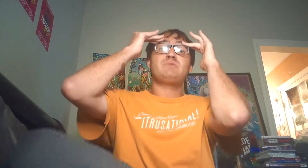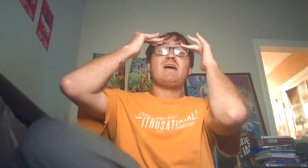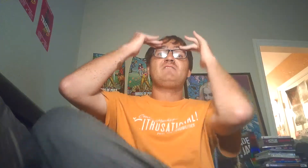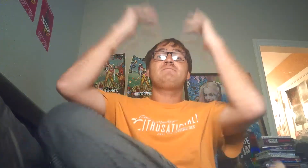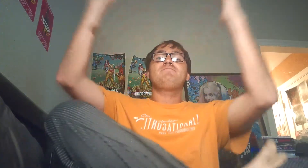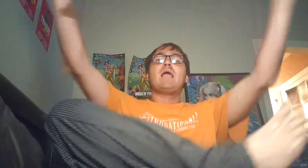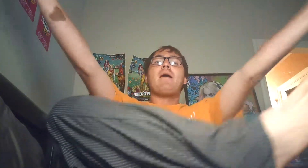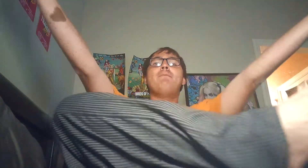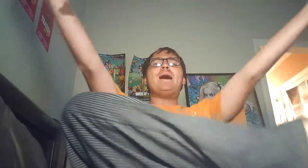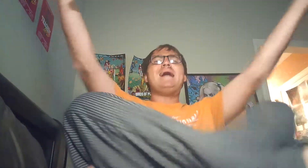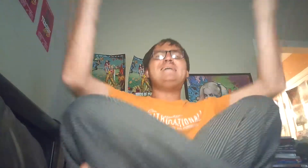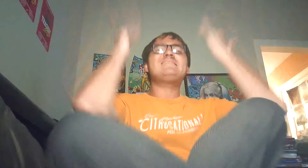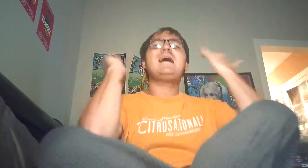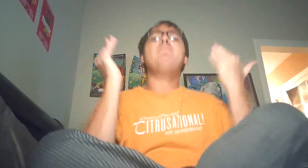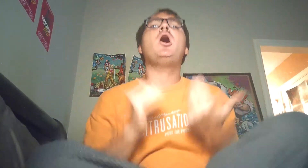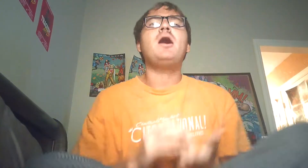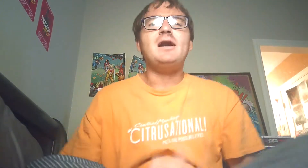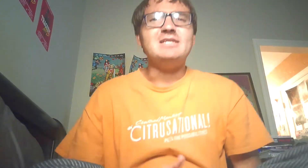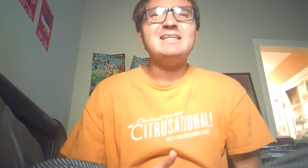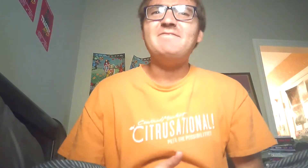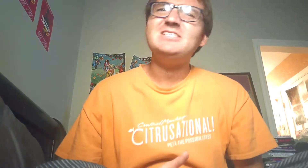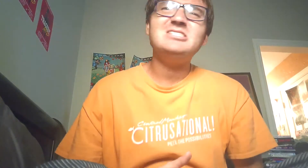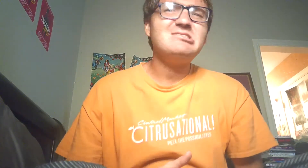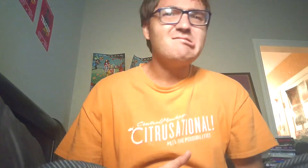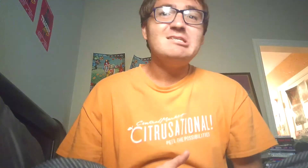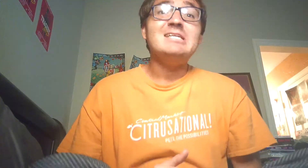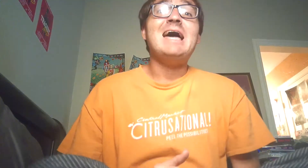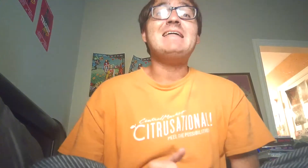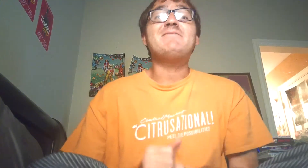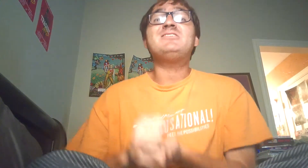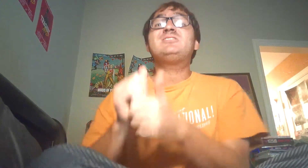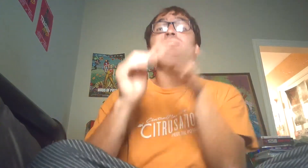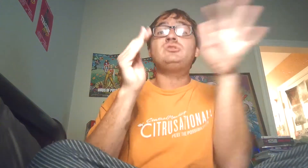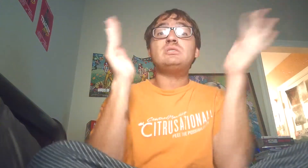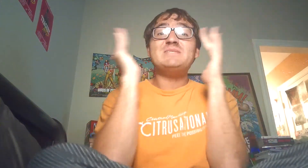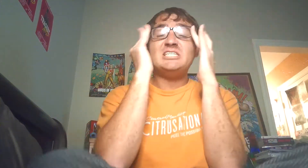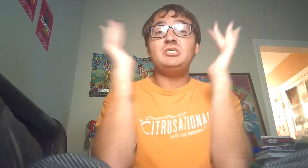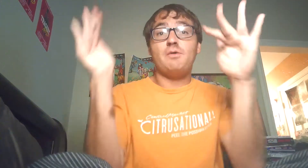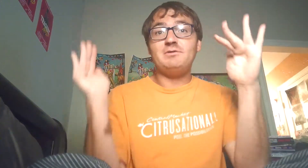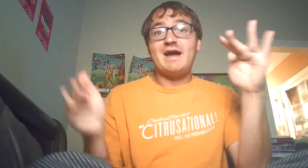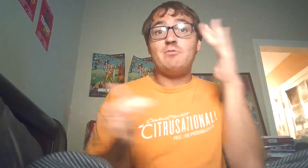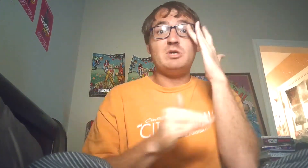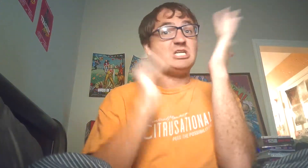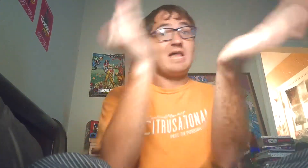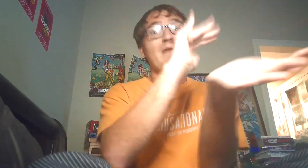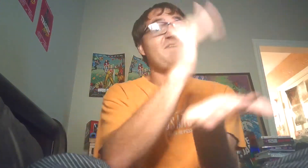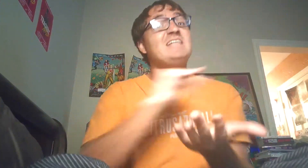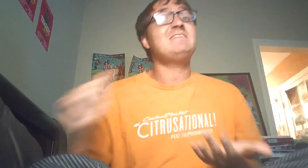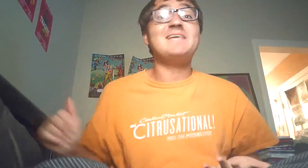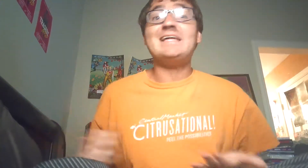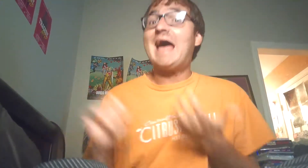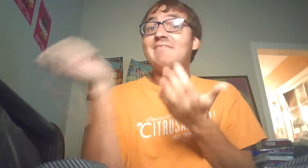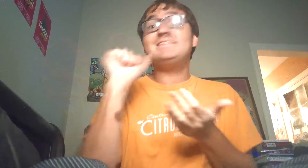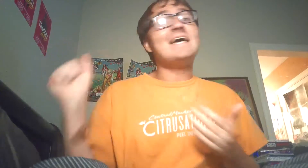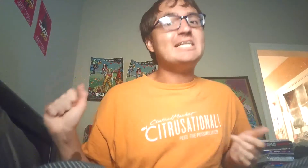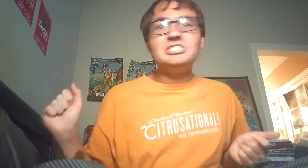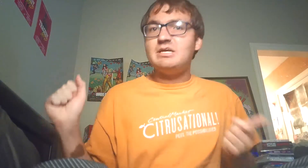left. But, come on, Netflix, don't. And of course, there's a petition going around which a lot of fans have signed. I've signed that shit because